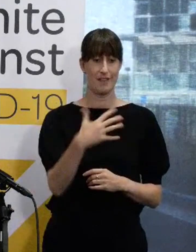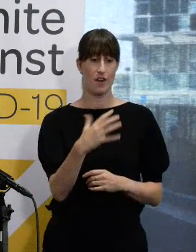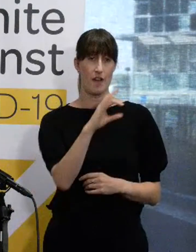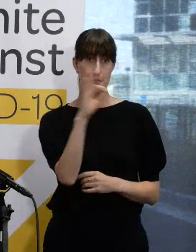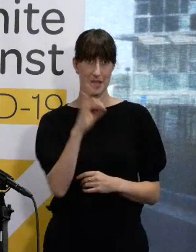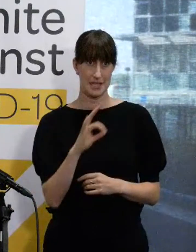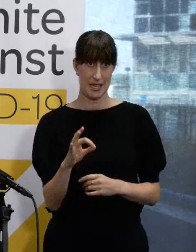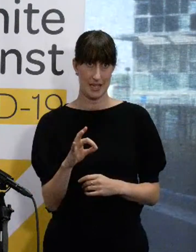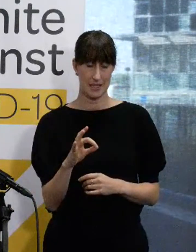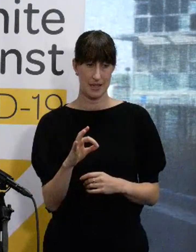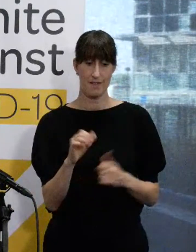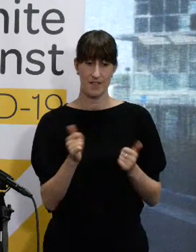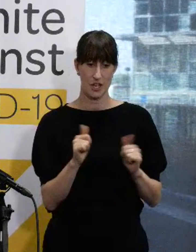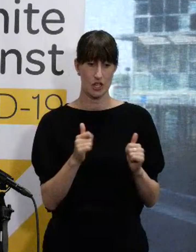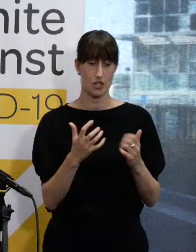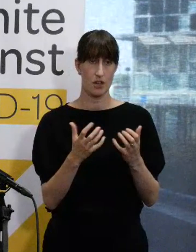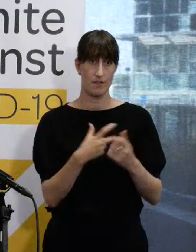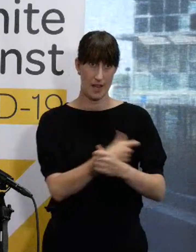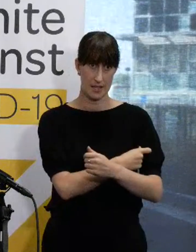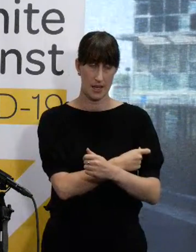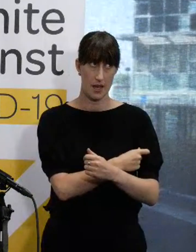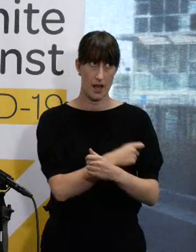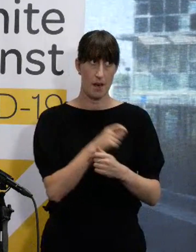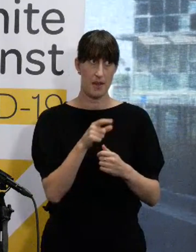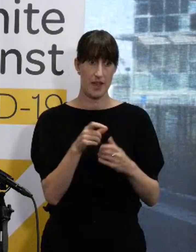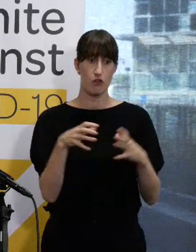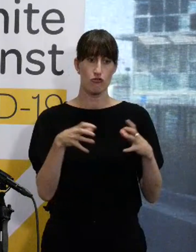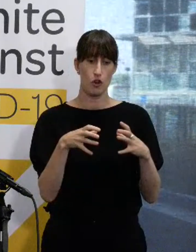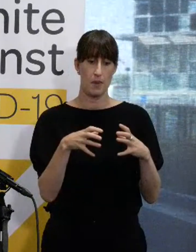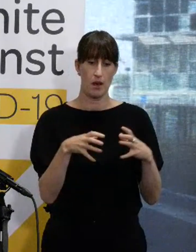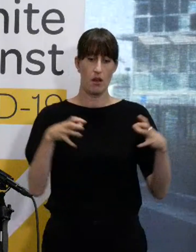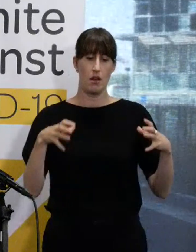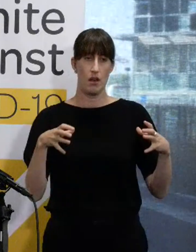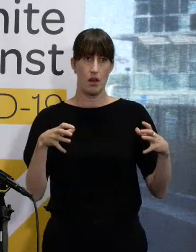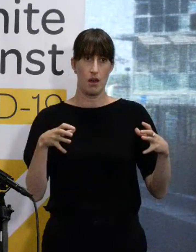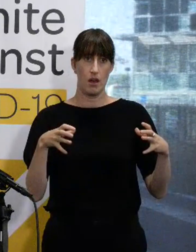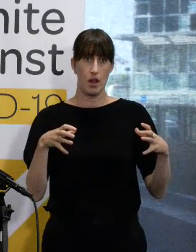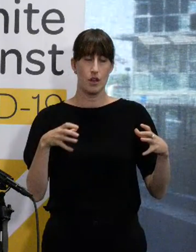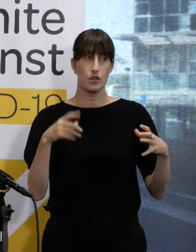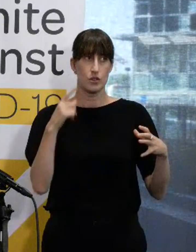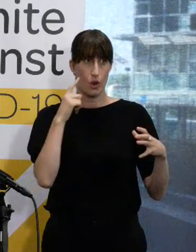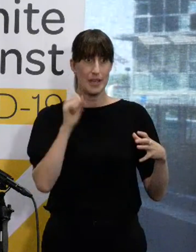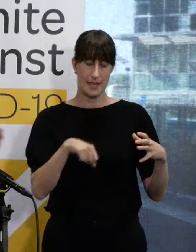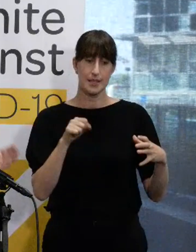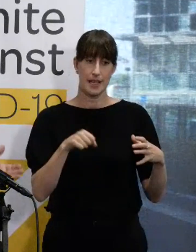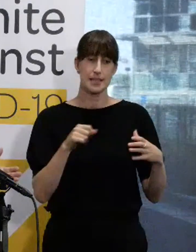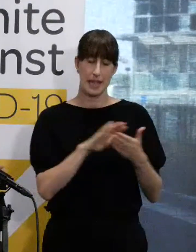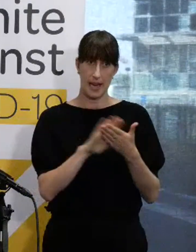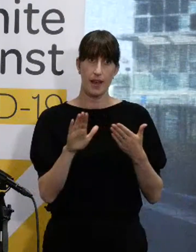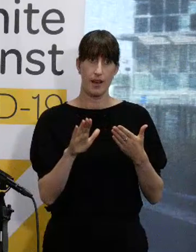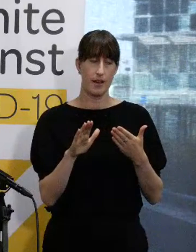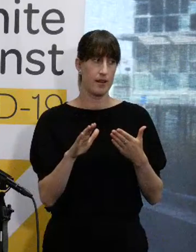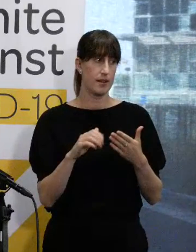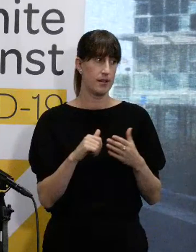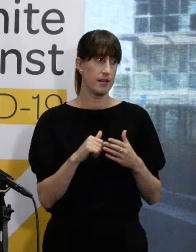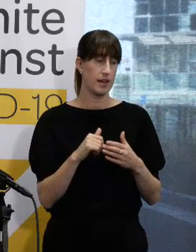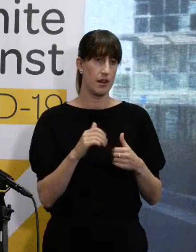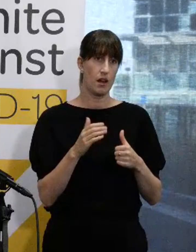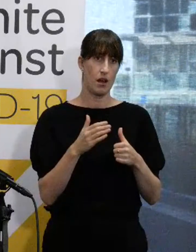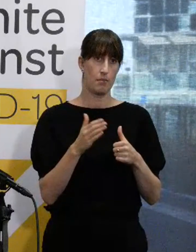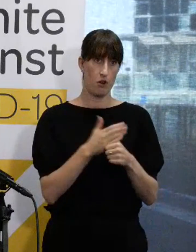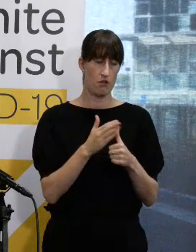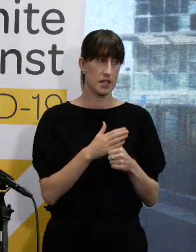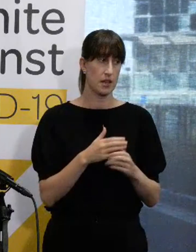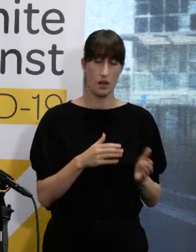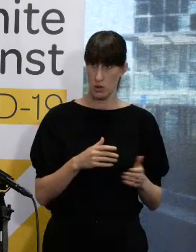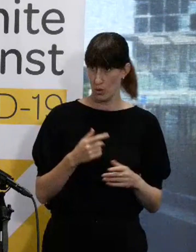envisaged, it's more than 25% larger, has been vaccinated. So it has clearly been the highest priority. Are you satisfied with that speed? I am. I think it's a